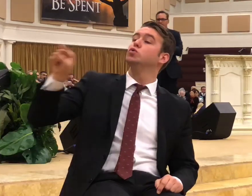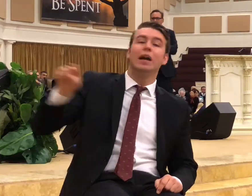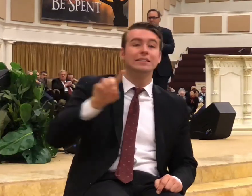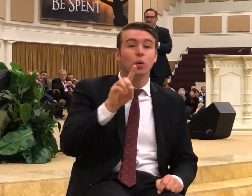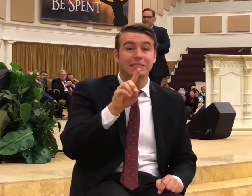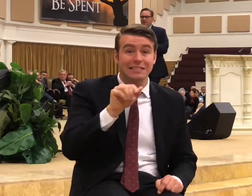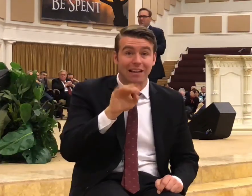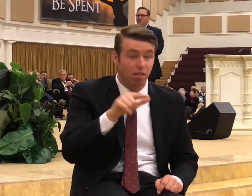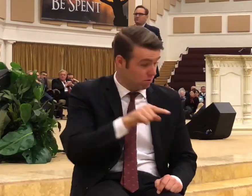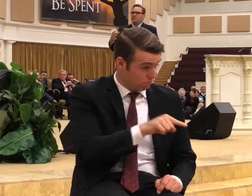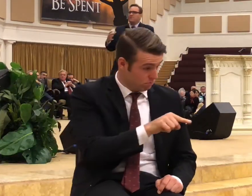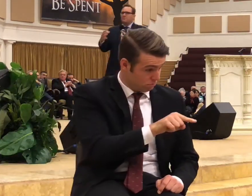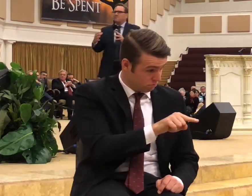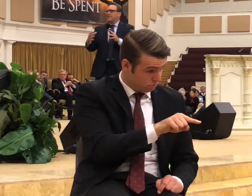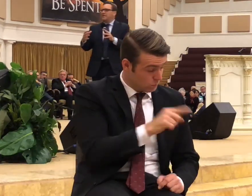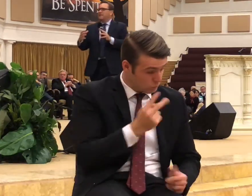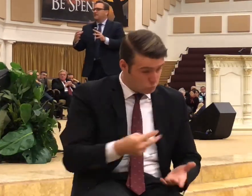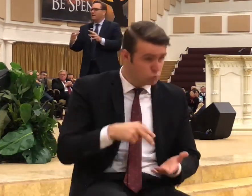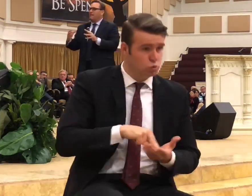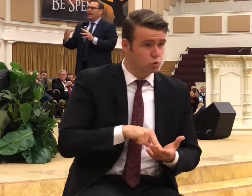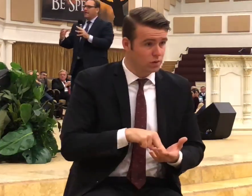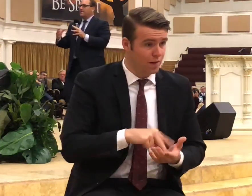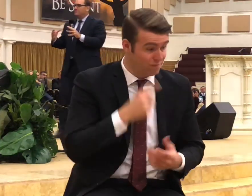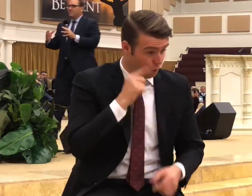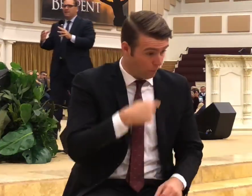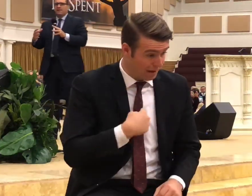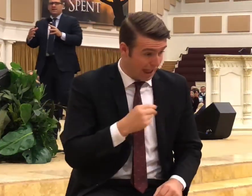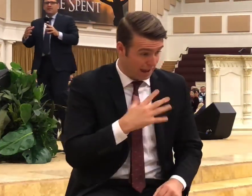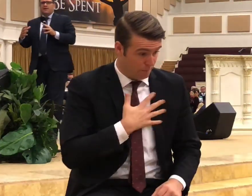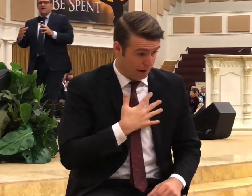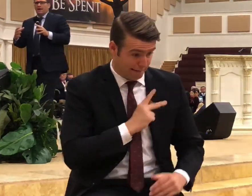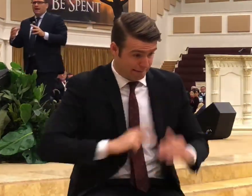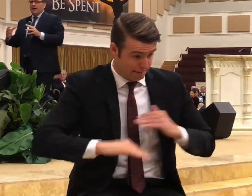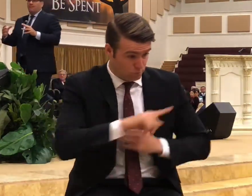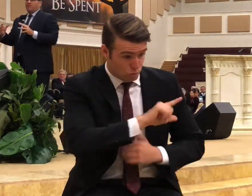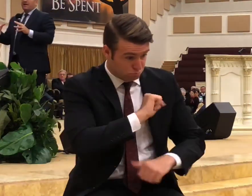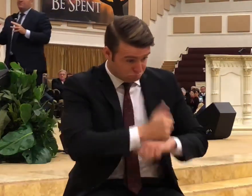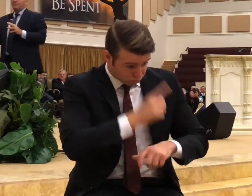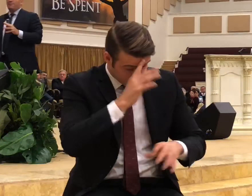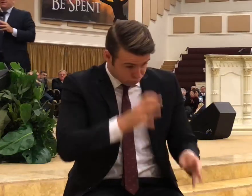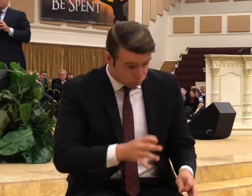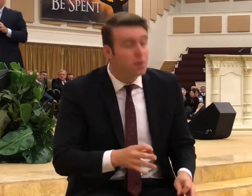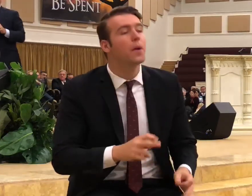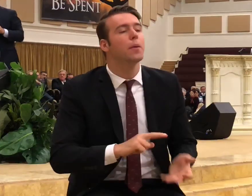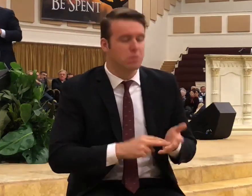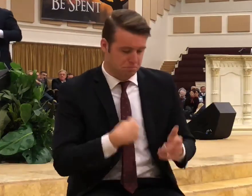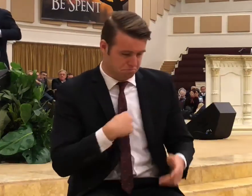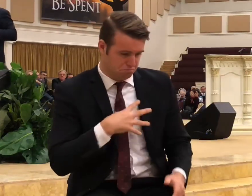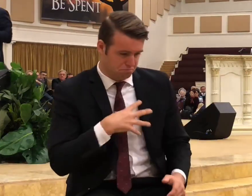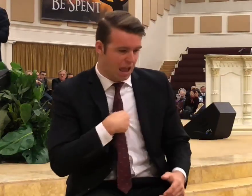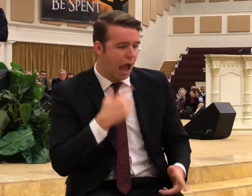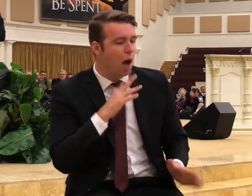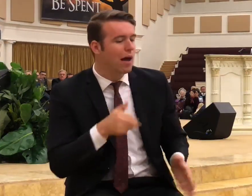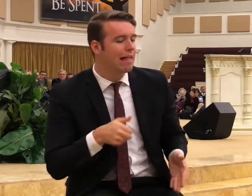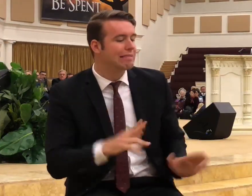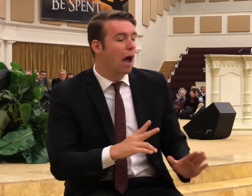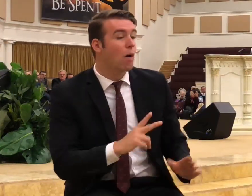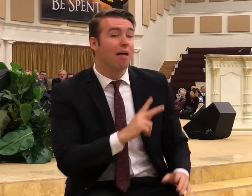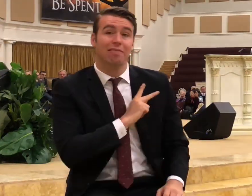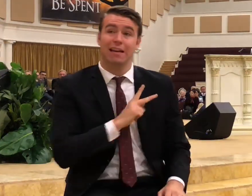Daniel, because you stood for me in my kingdom. I'm going to let there be a changing of